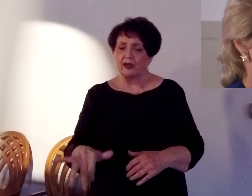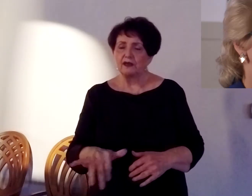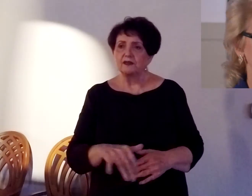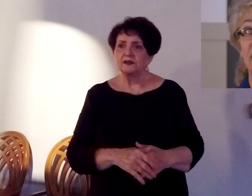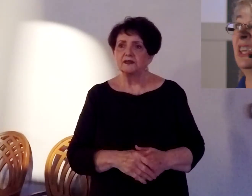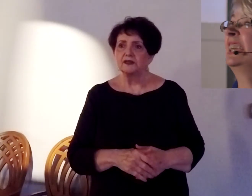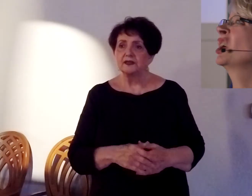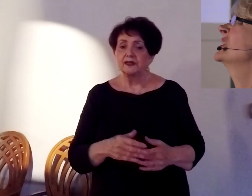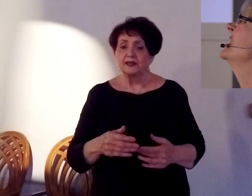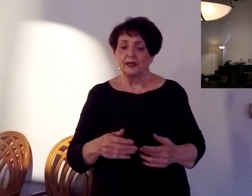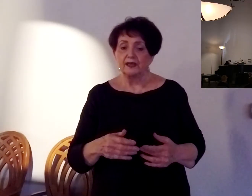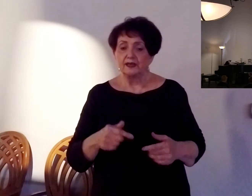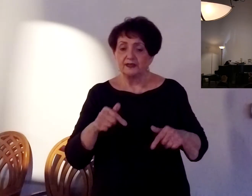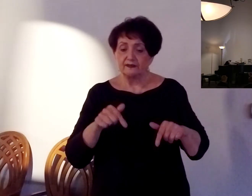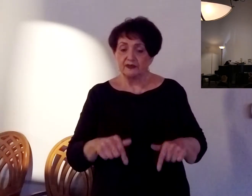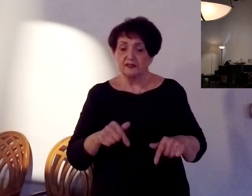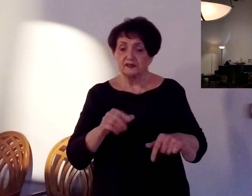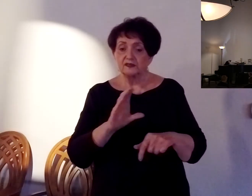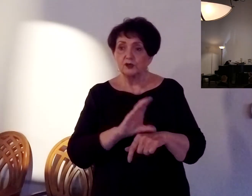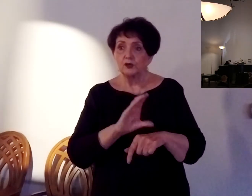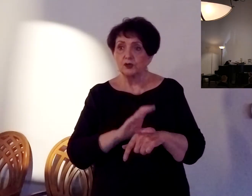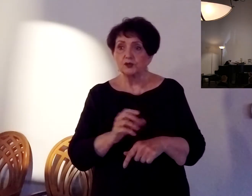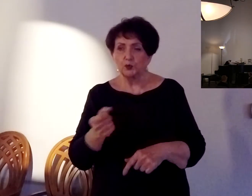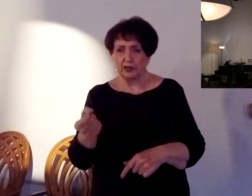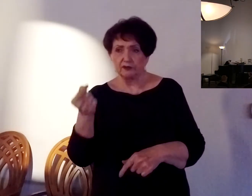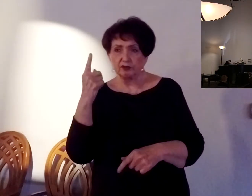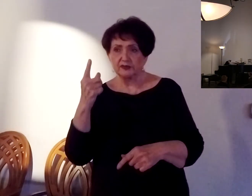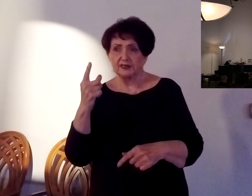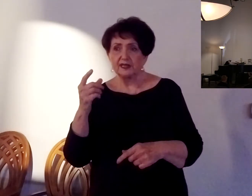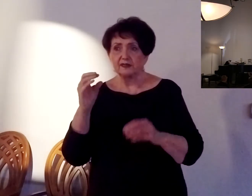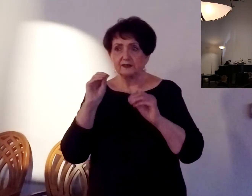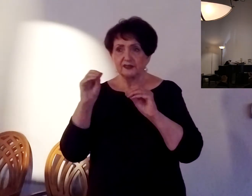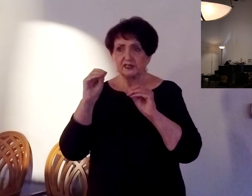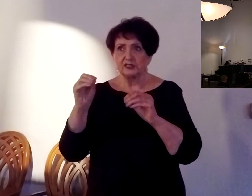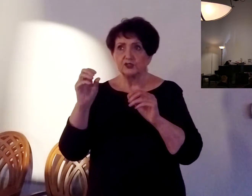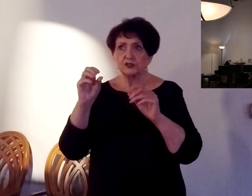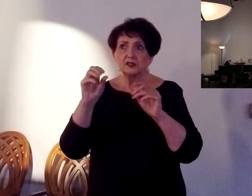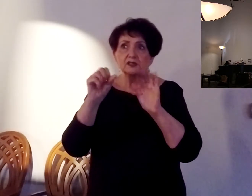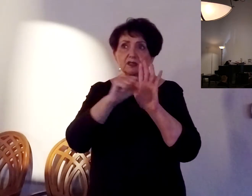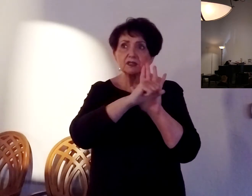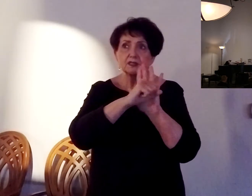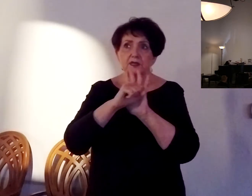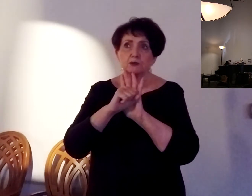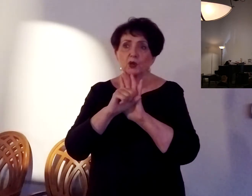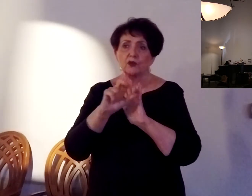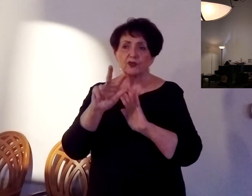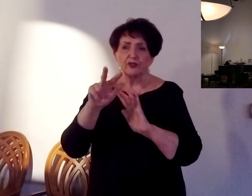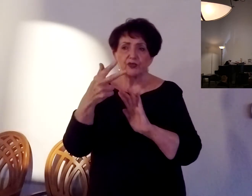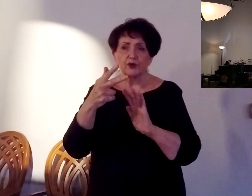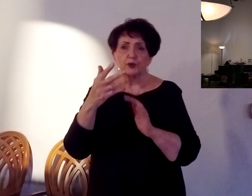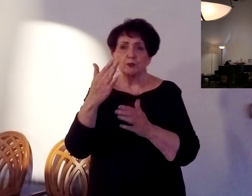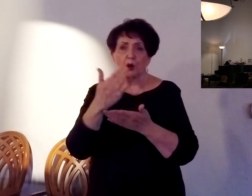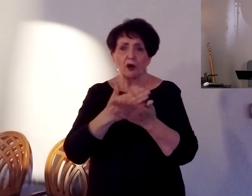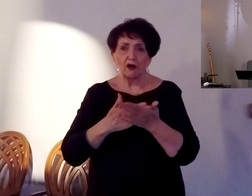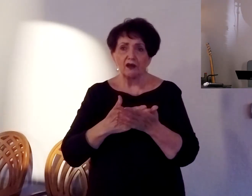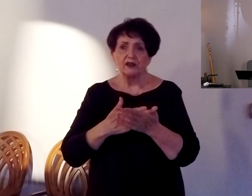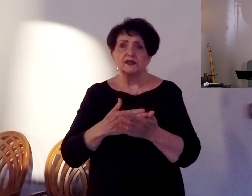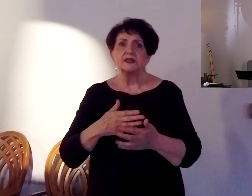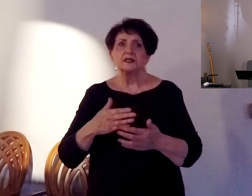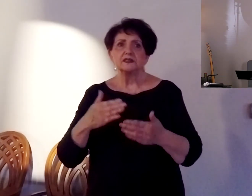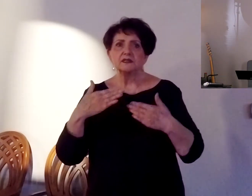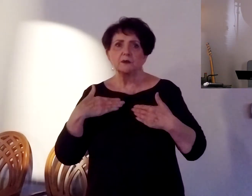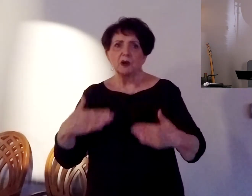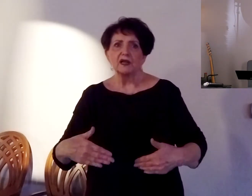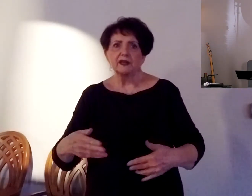we understand in our teaching symbol, right, that third portion there at the bottom is the manifest body of God, and it is